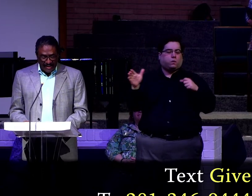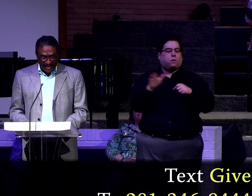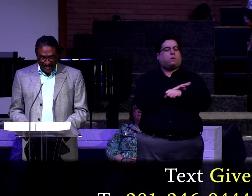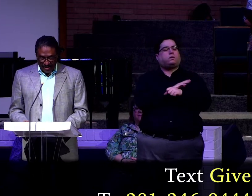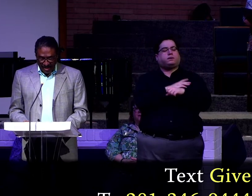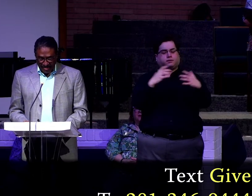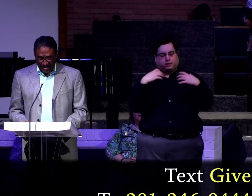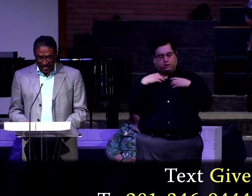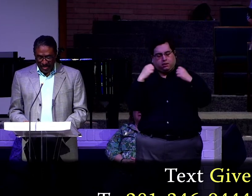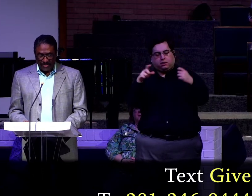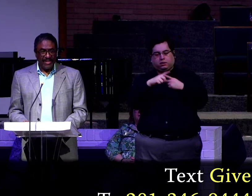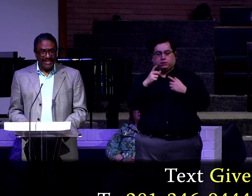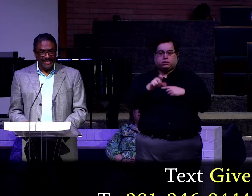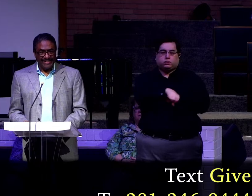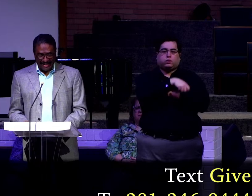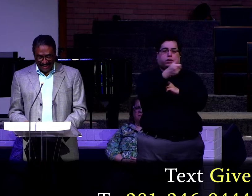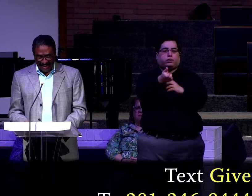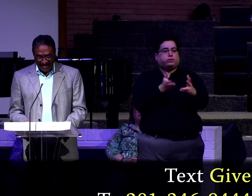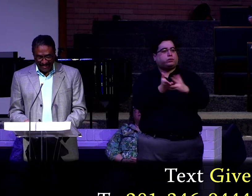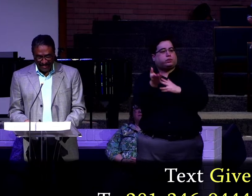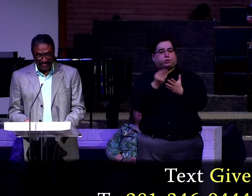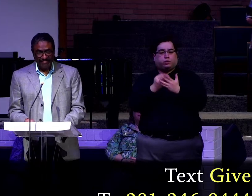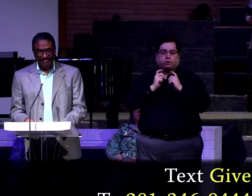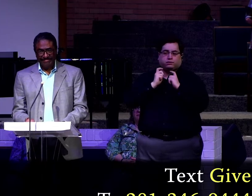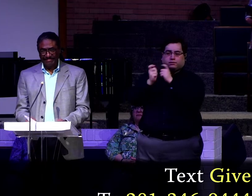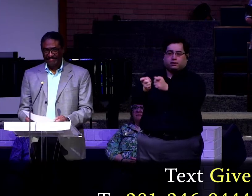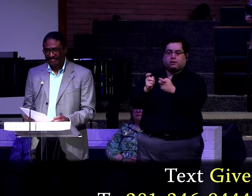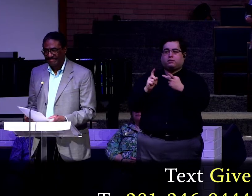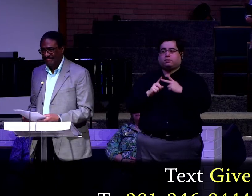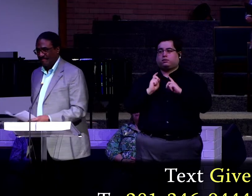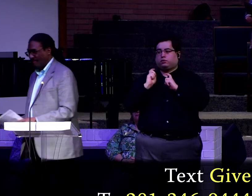and healing to others through our tithes and gifts.